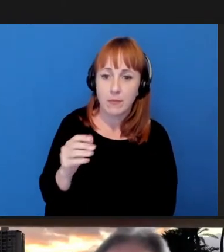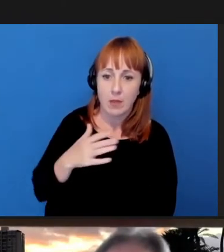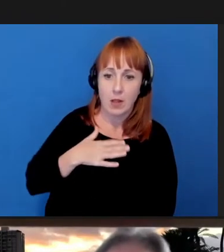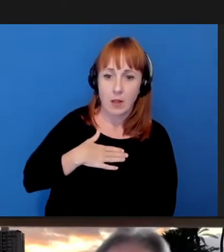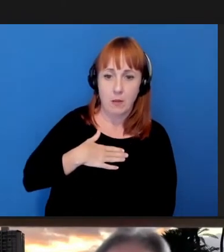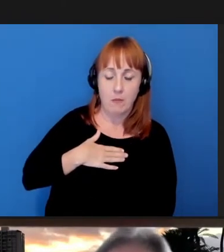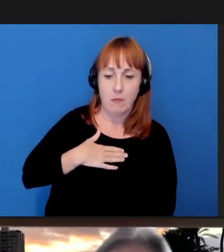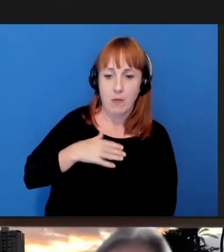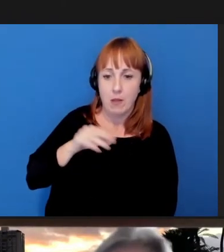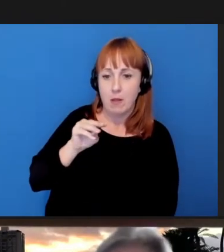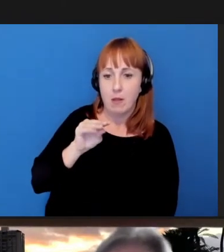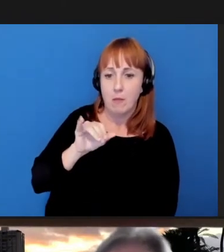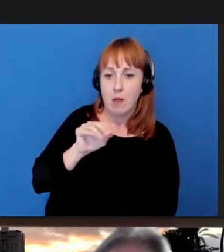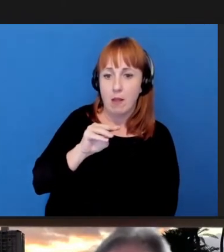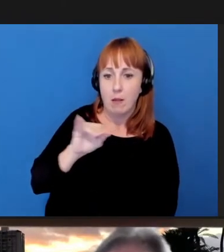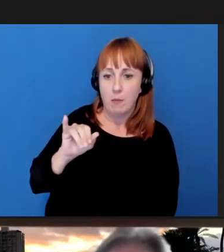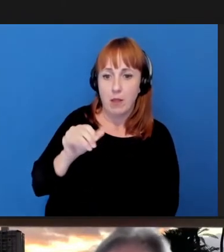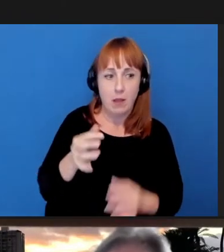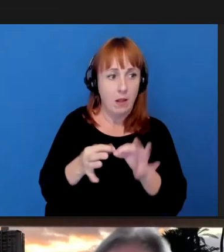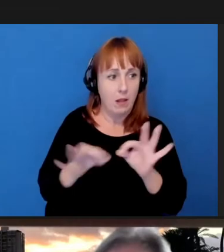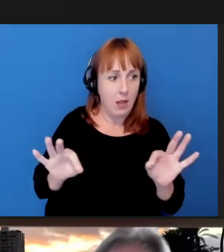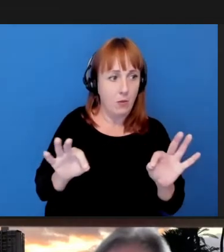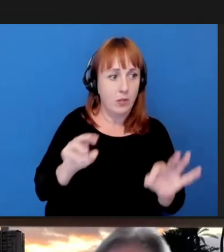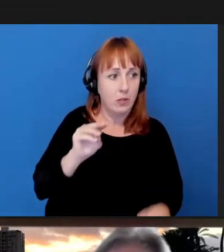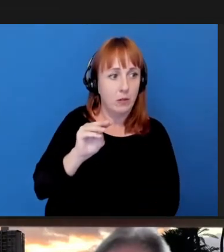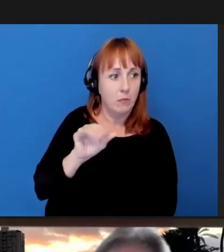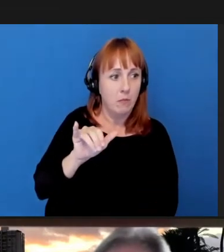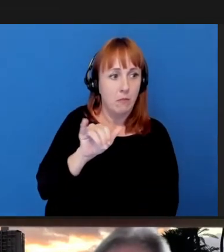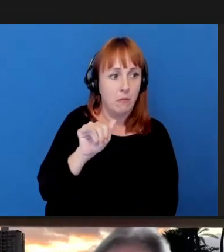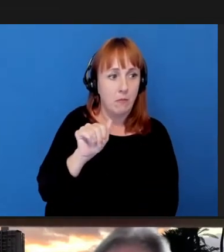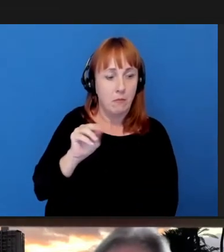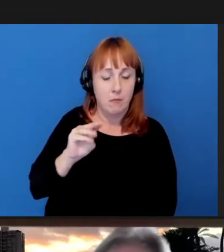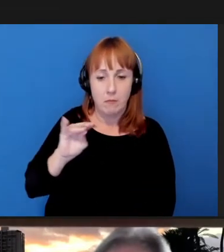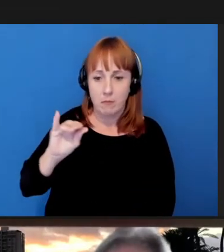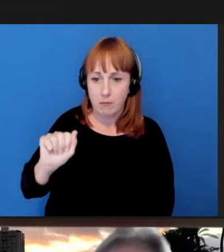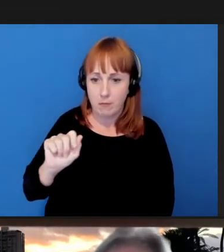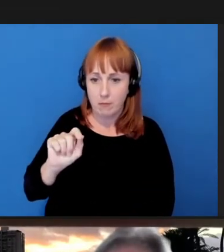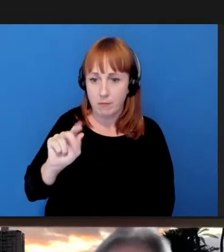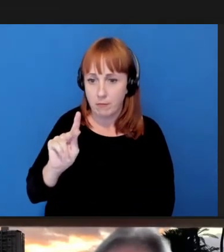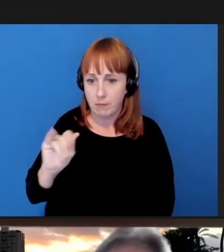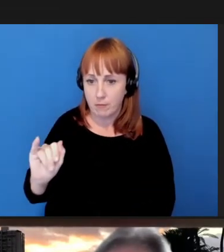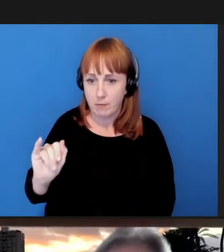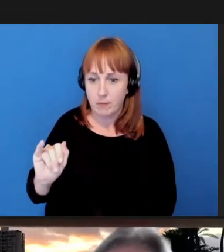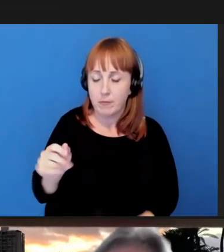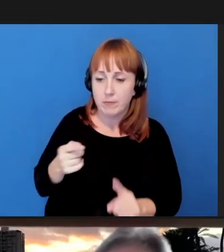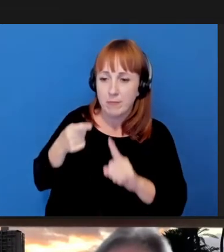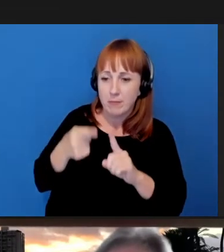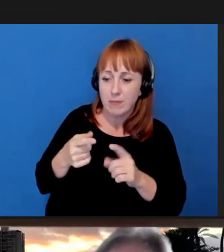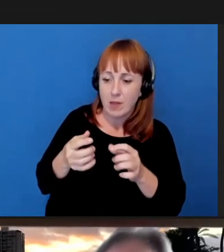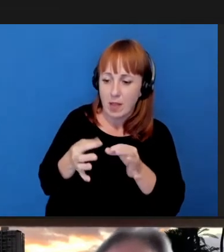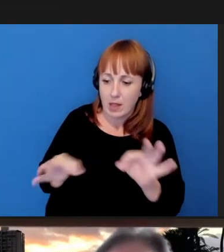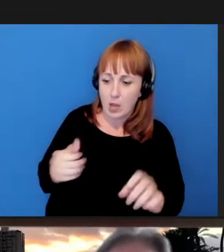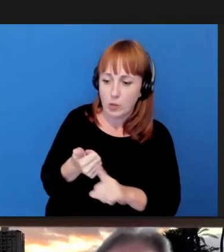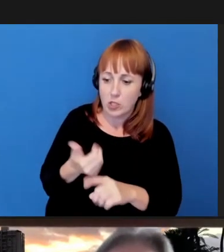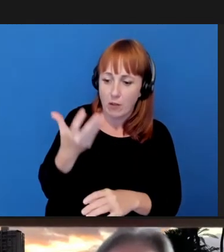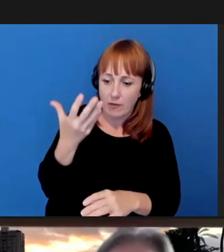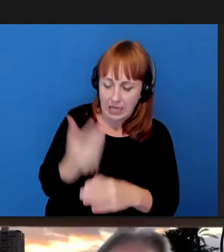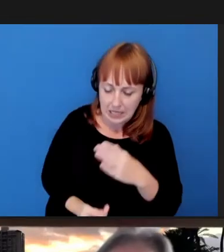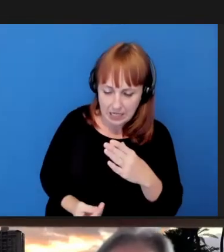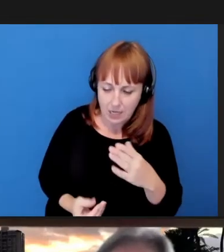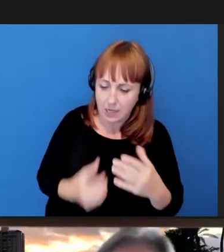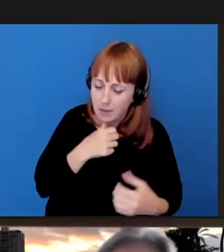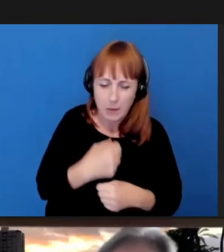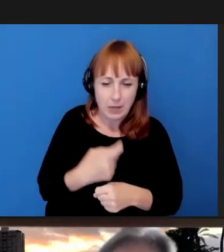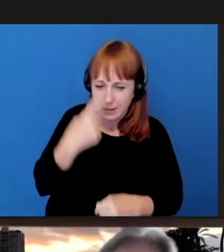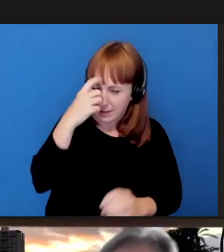myaamia, the Miami language, the whole notion of a language being extinct just doesn't make sense as a way of